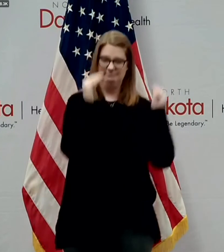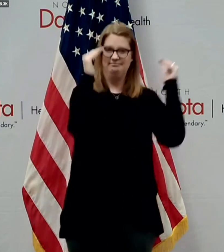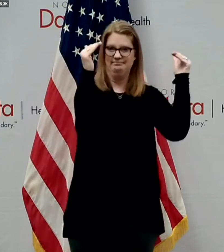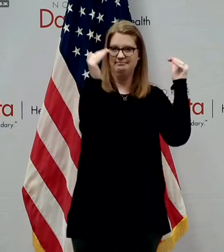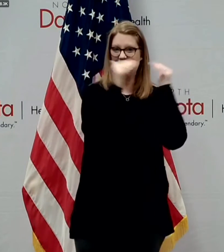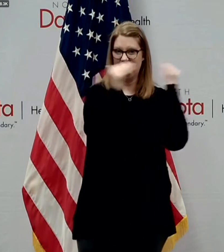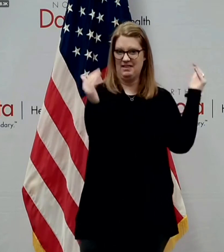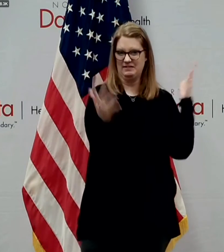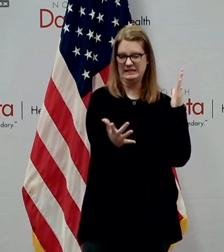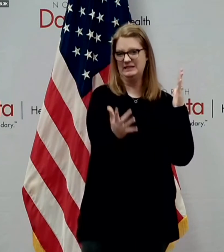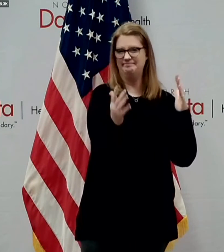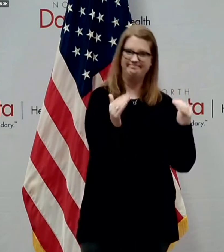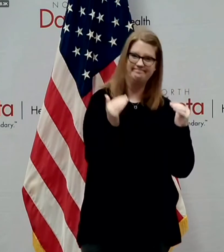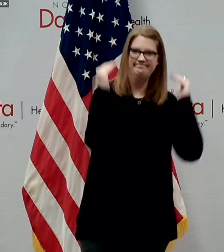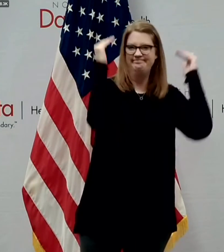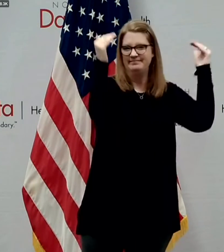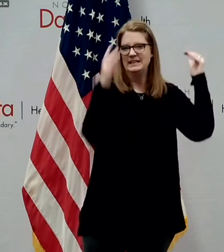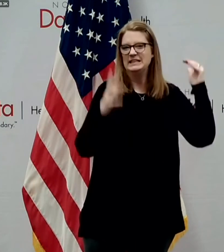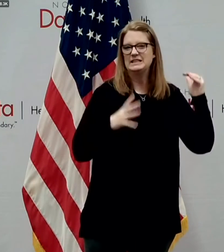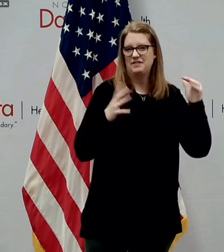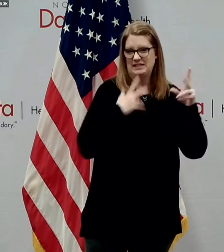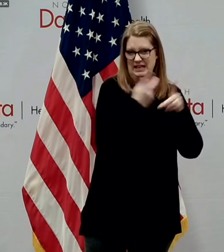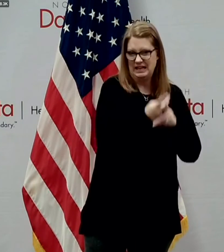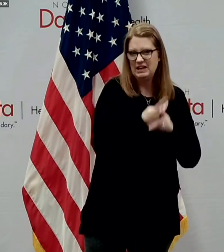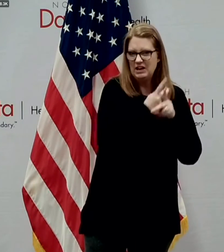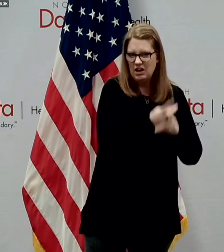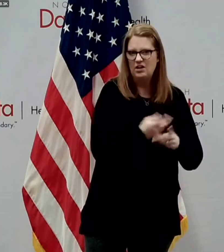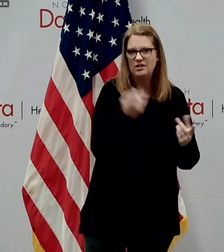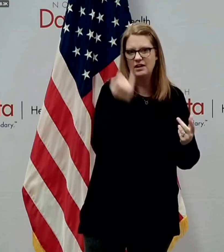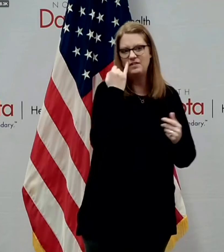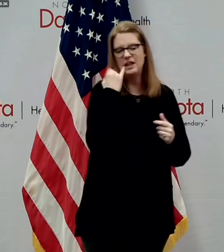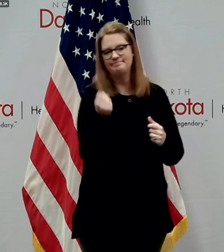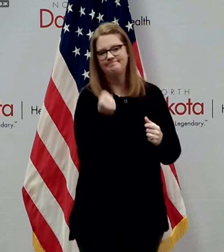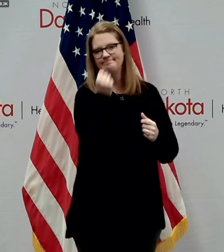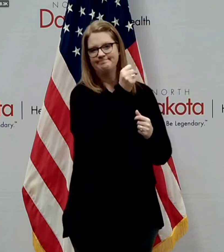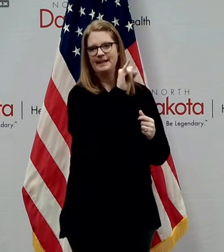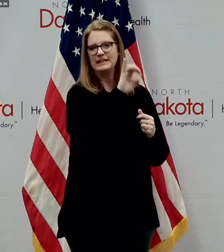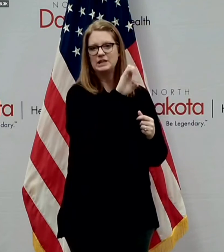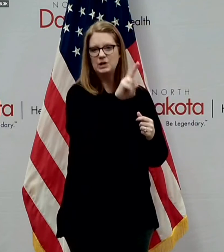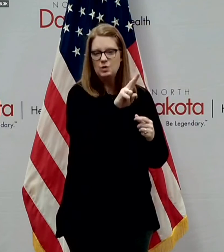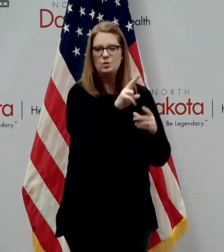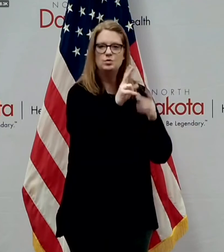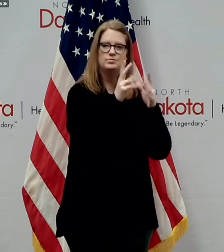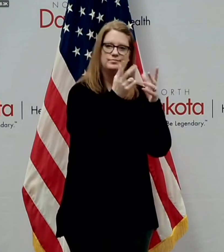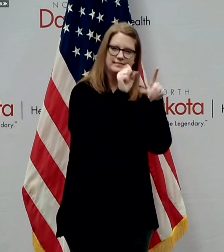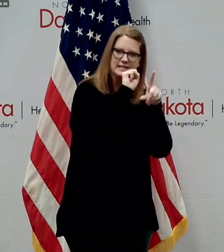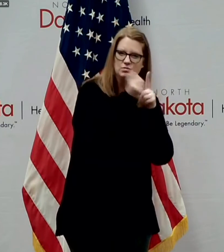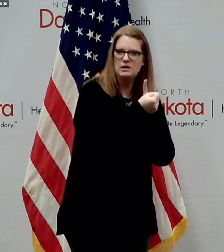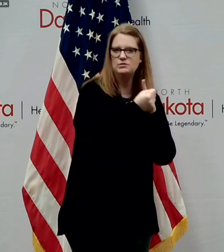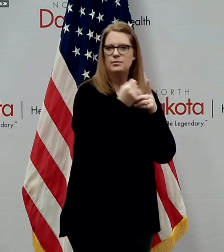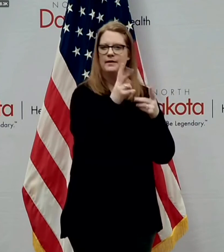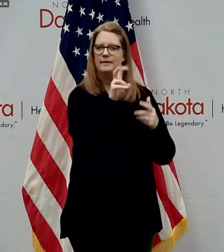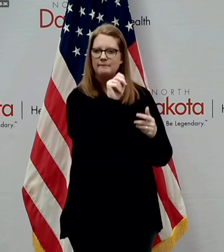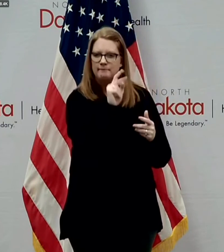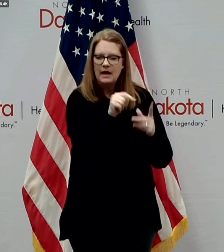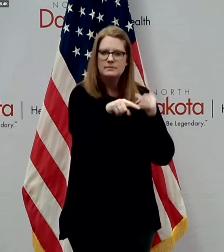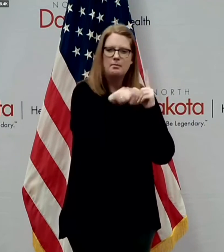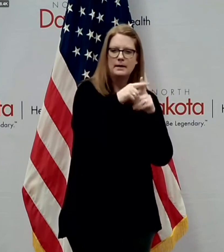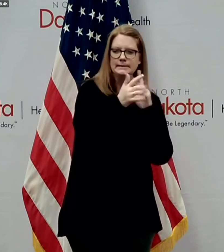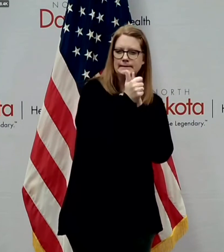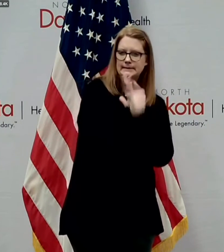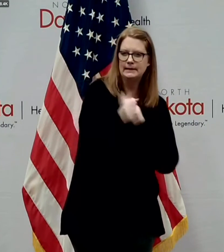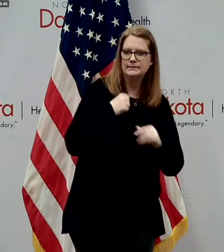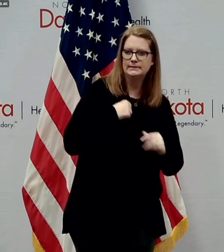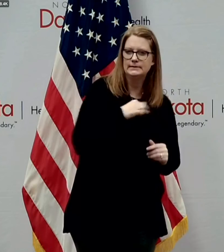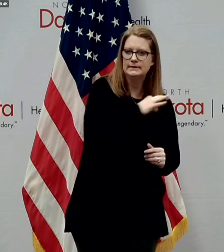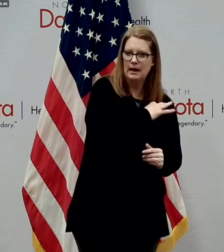attended in a ICU situation with appropriate ventilators, with skilled staff. And so the whole point